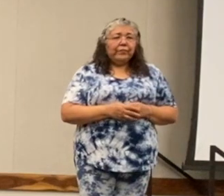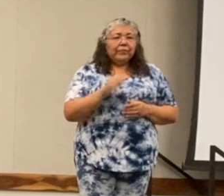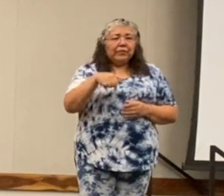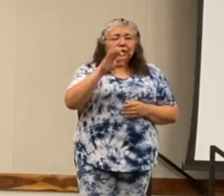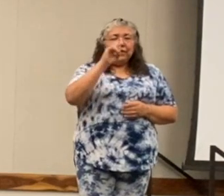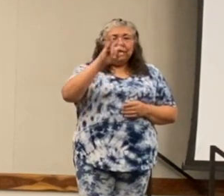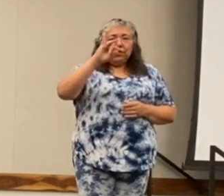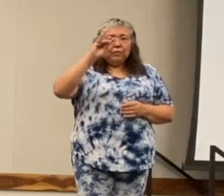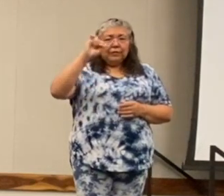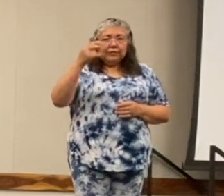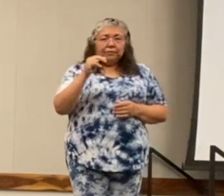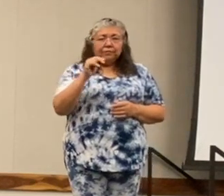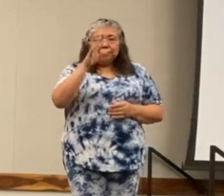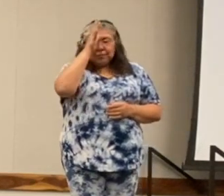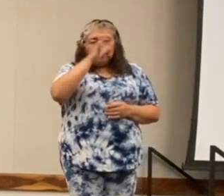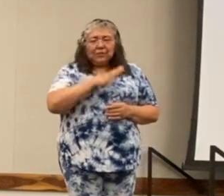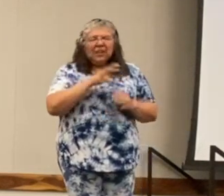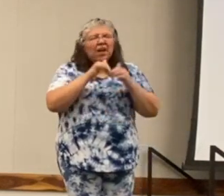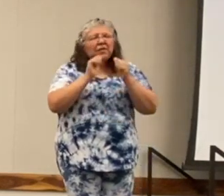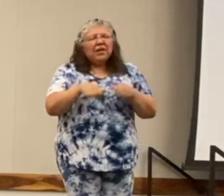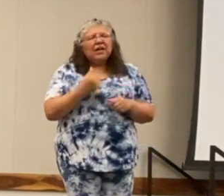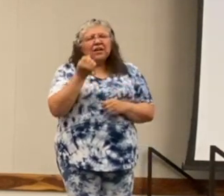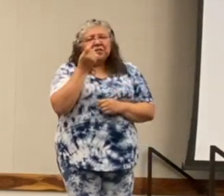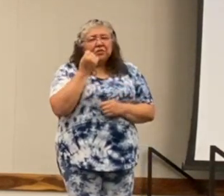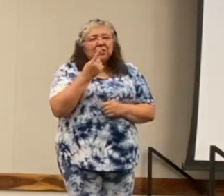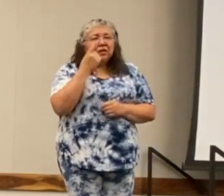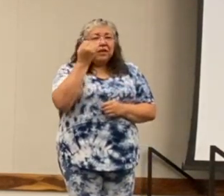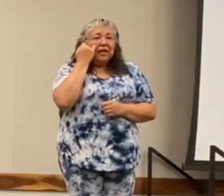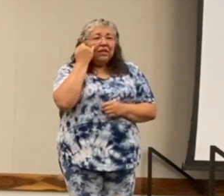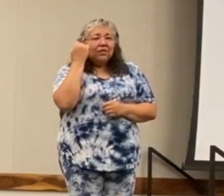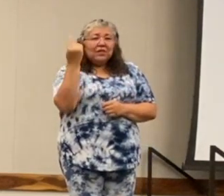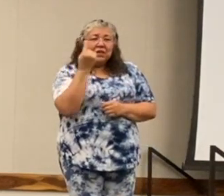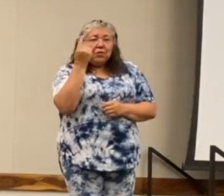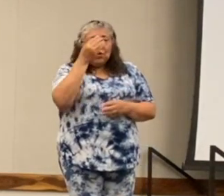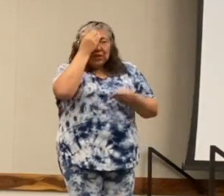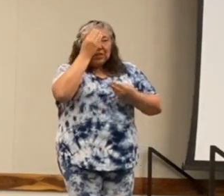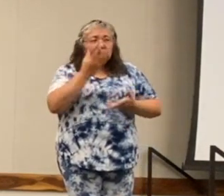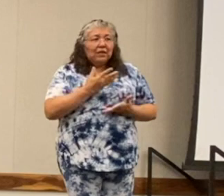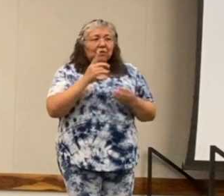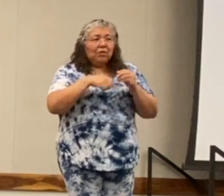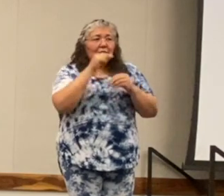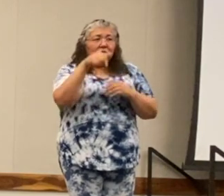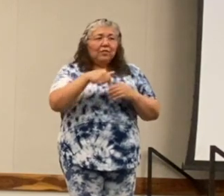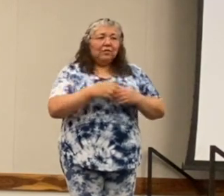Ethiopian man, they're asking themselves, how can I understand unless someone tells me about it?